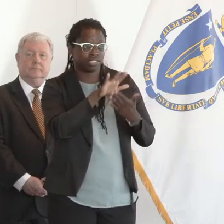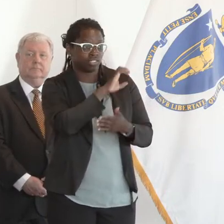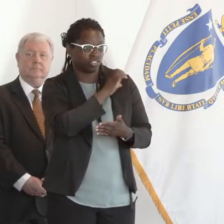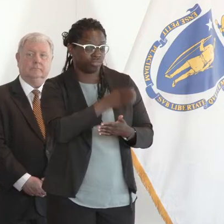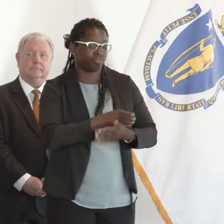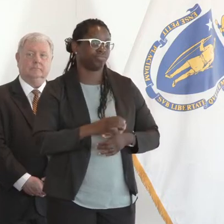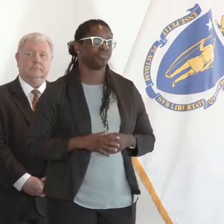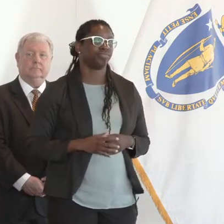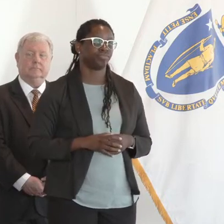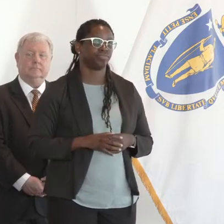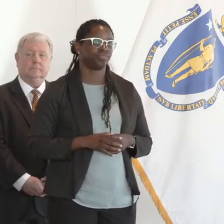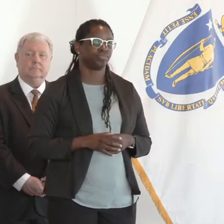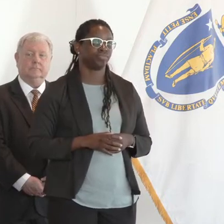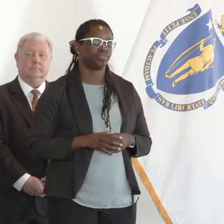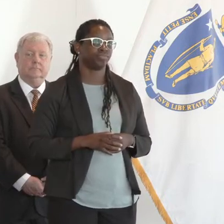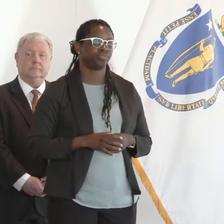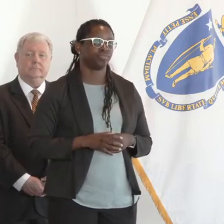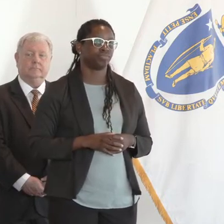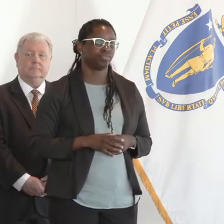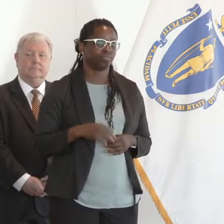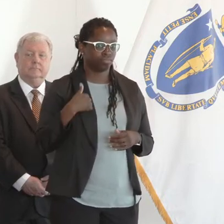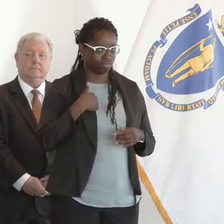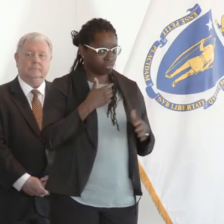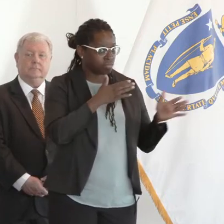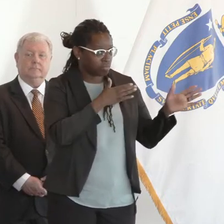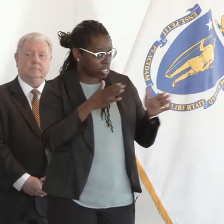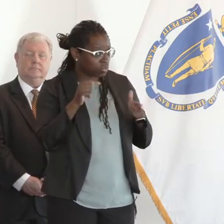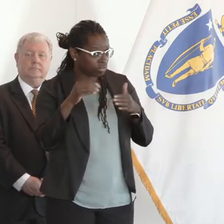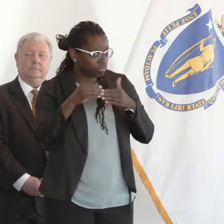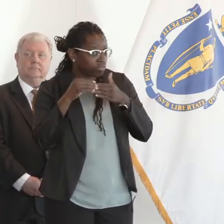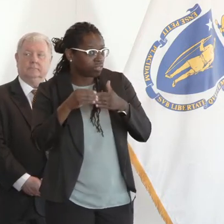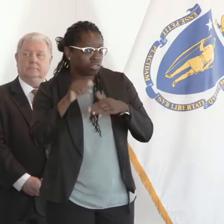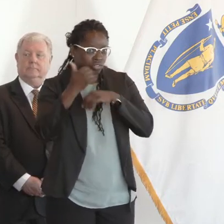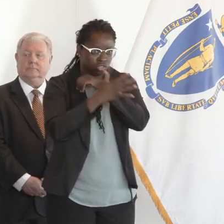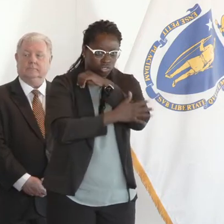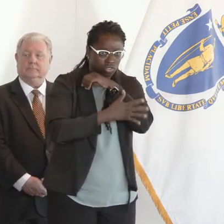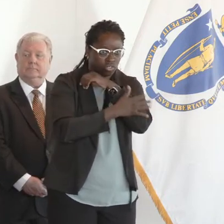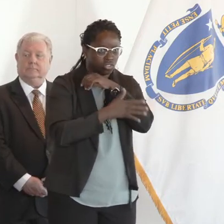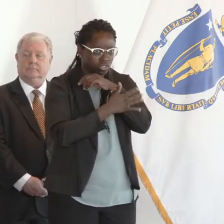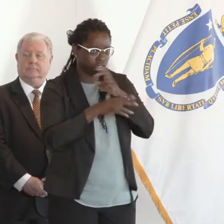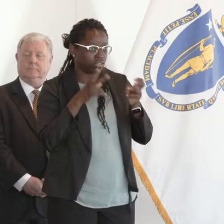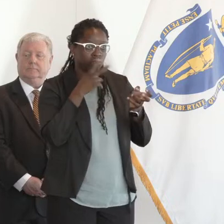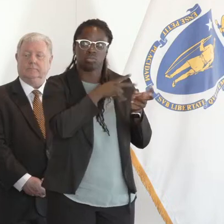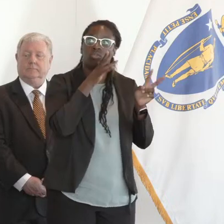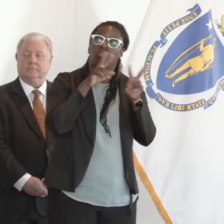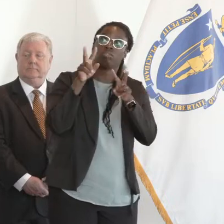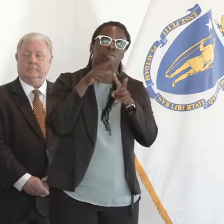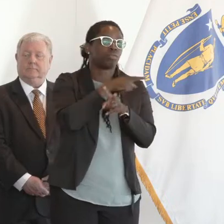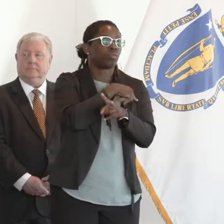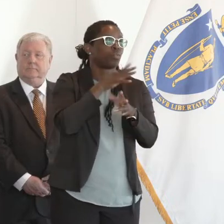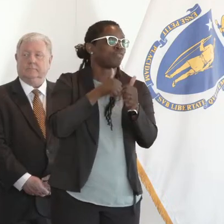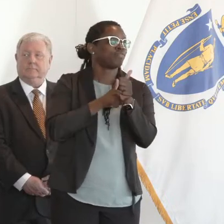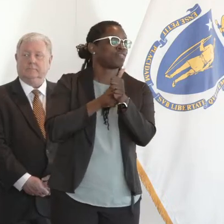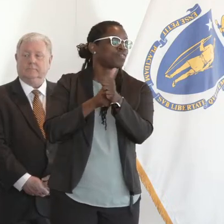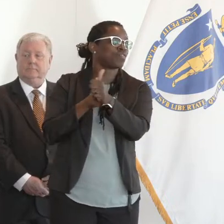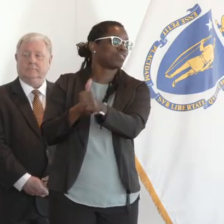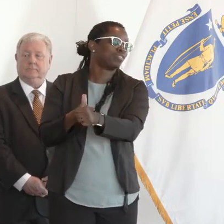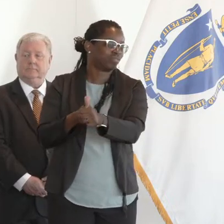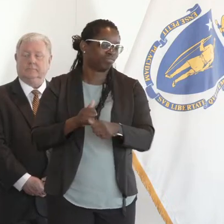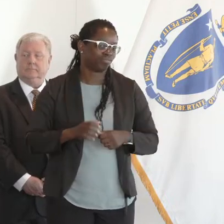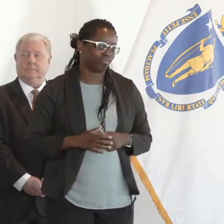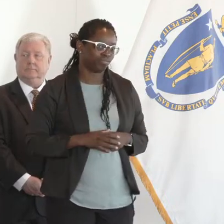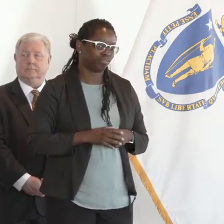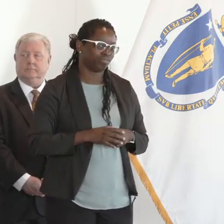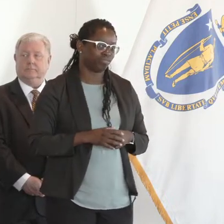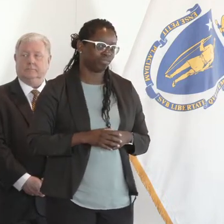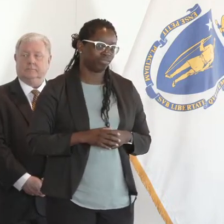a course for other regions and countries to follow. So there's a lot at stake here. Our meeting is more than just about energy or